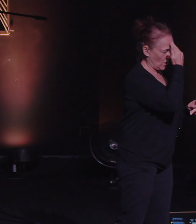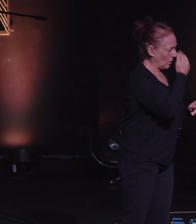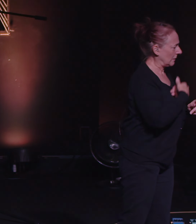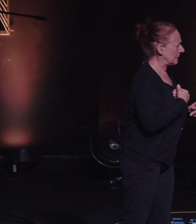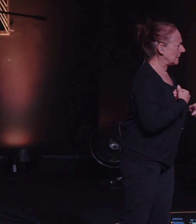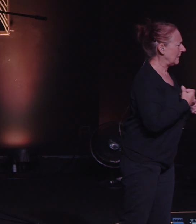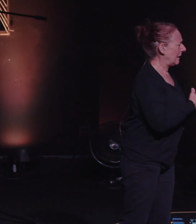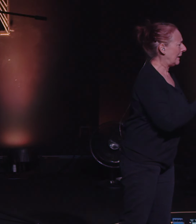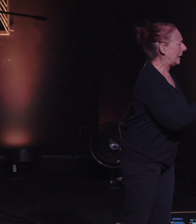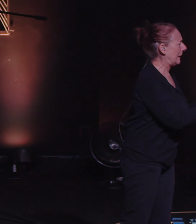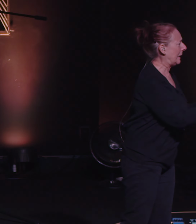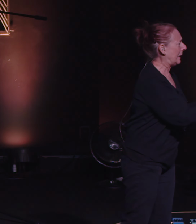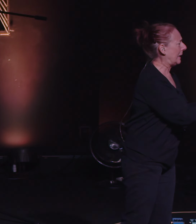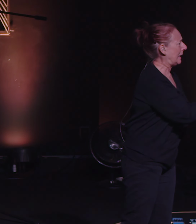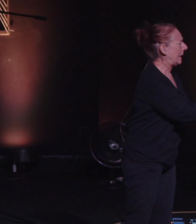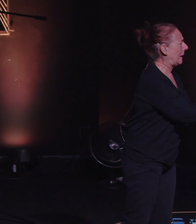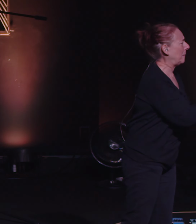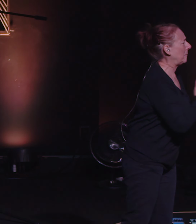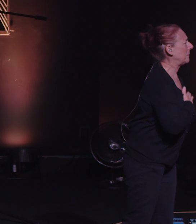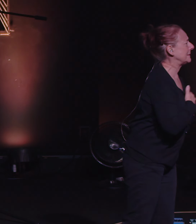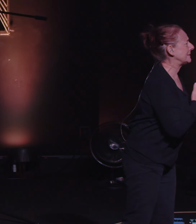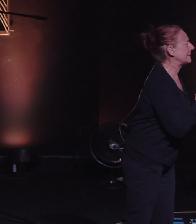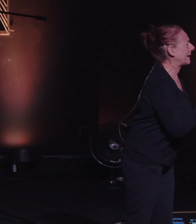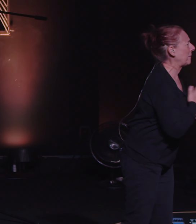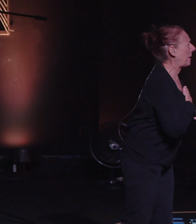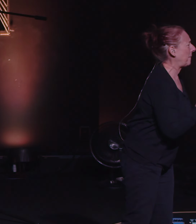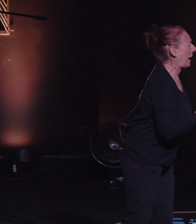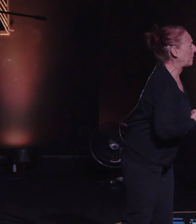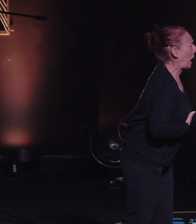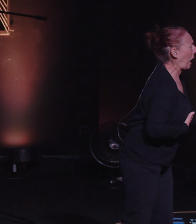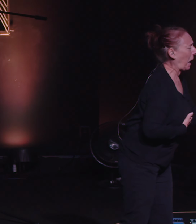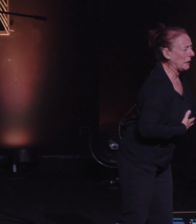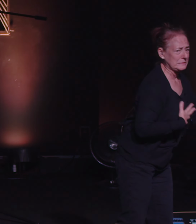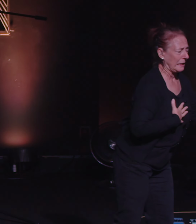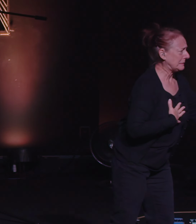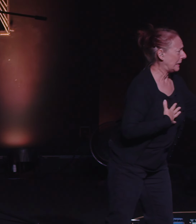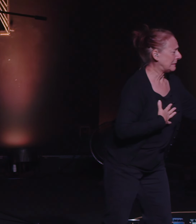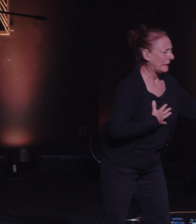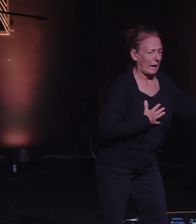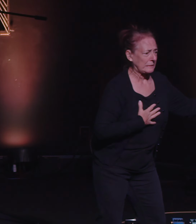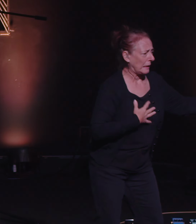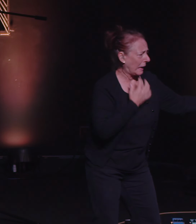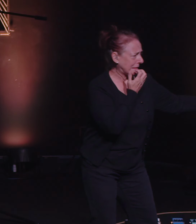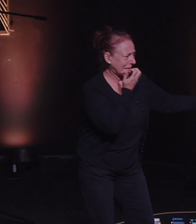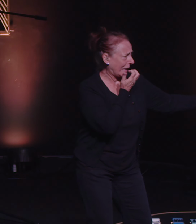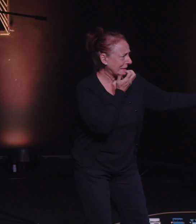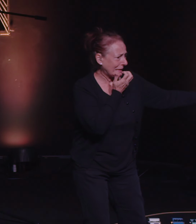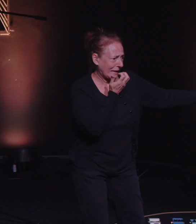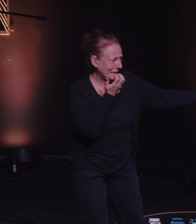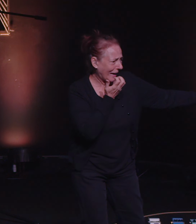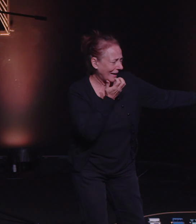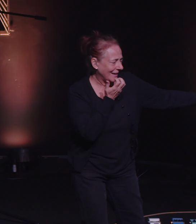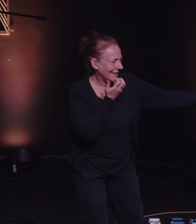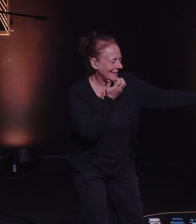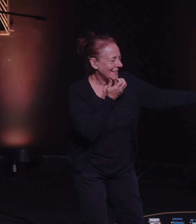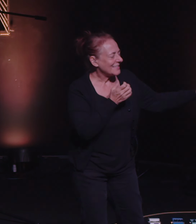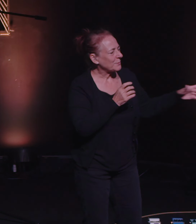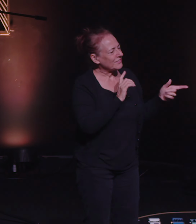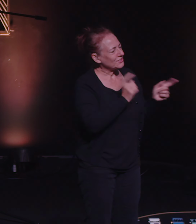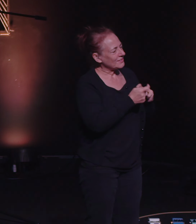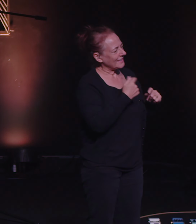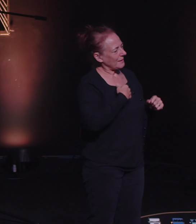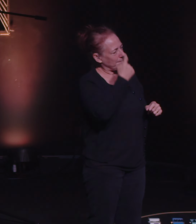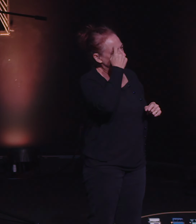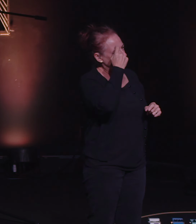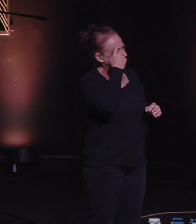I still was like, please take care of my baby. Like, you know, like, I know you. It's a little bit overwhelming, so we have to shift our mindset a little bit to